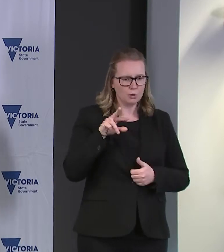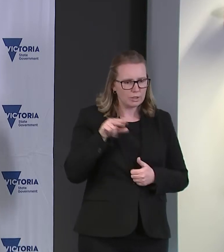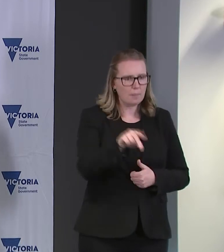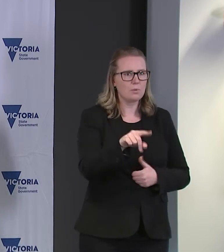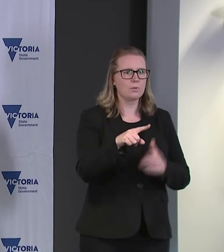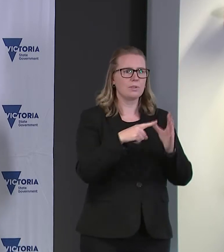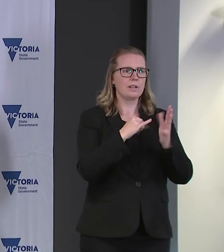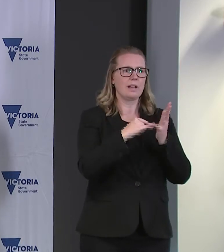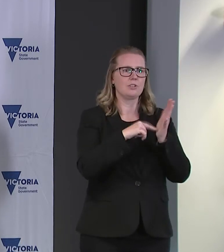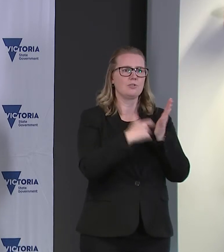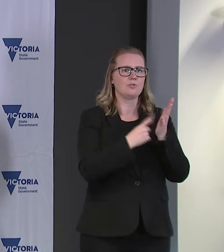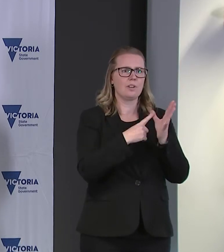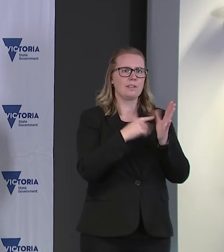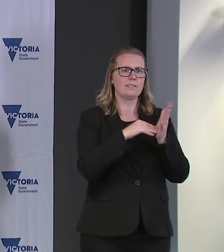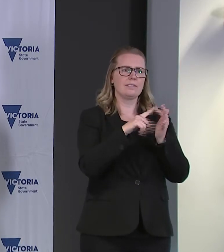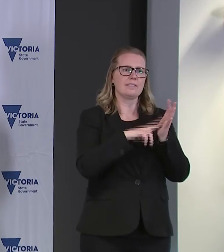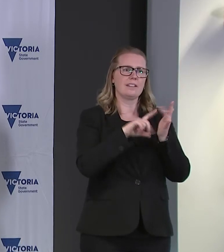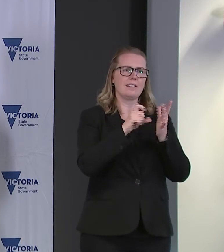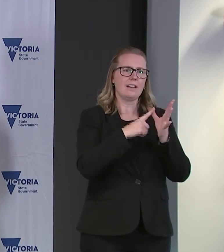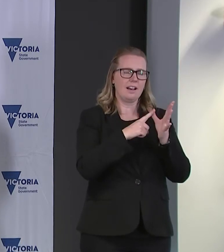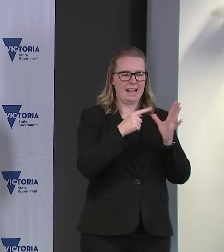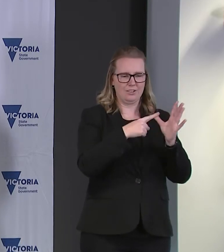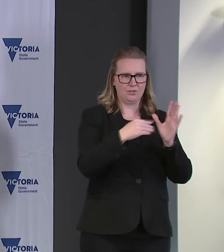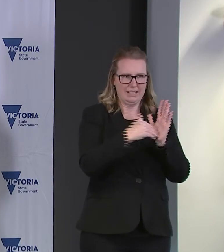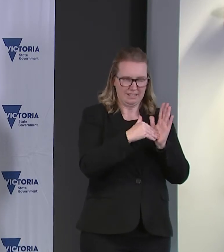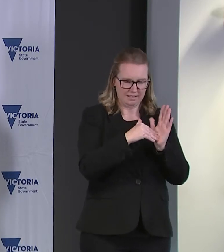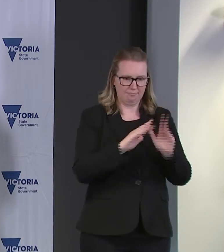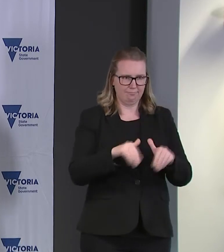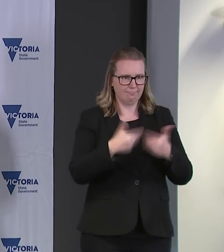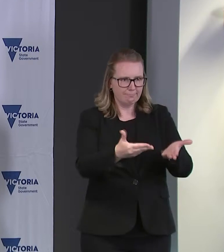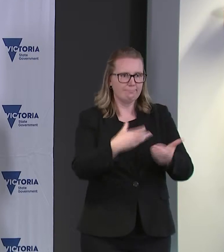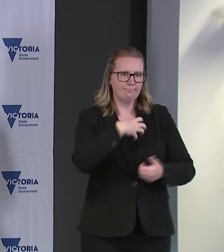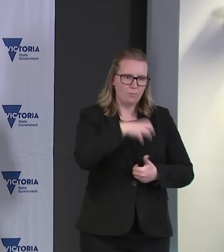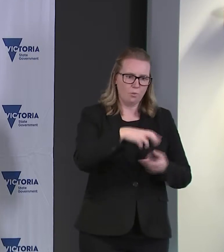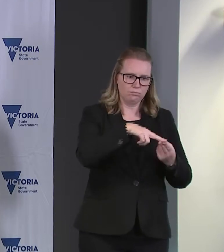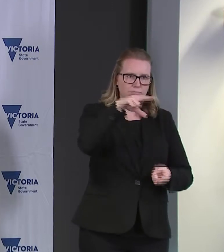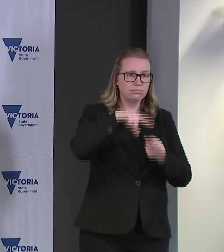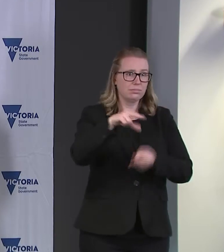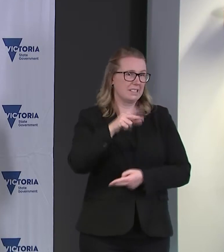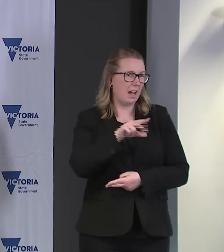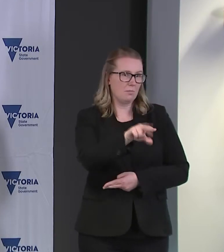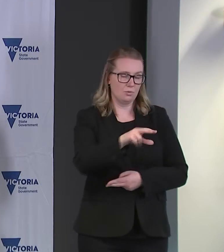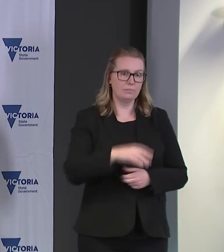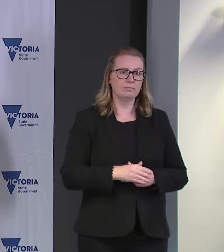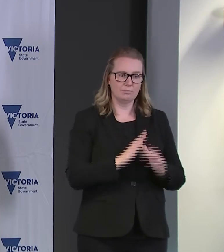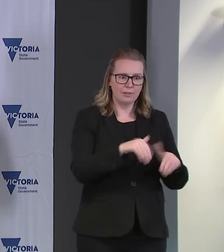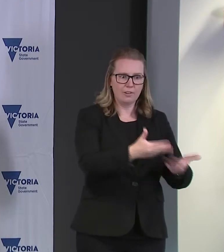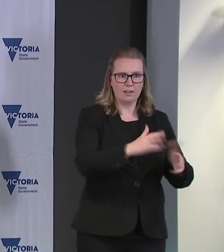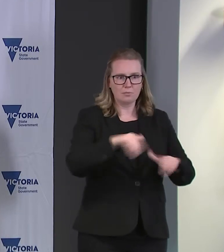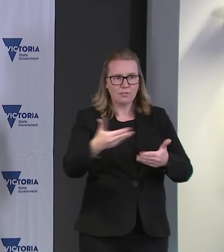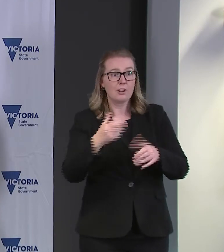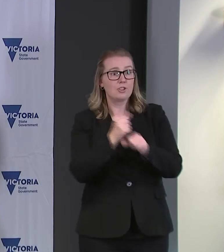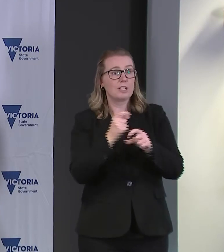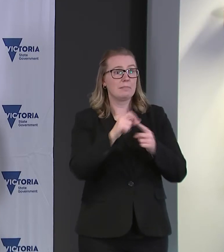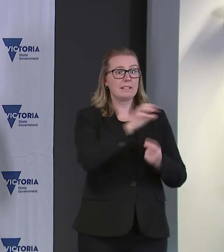AstraZeneca allocations and to bring on Pfizer for the GP network, because that to us looks like the big